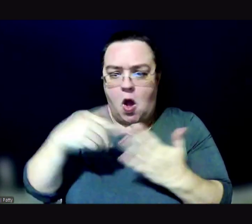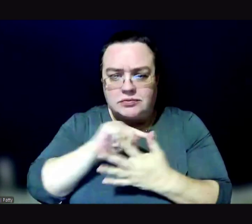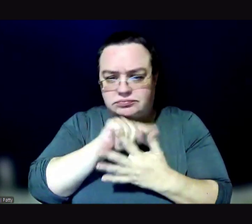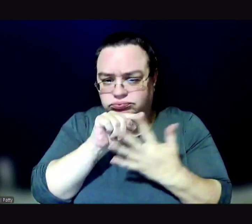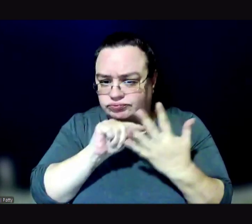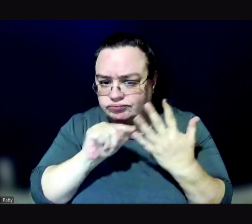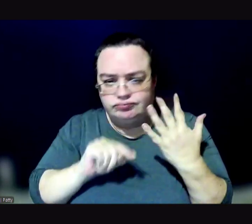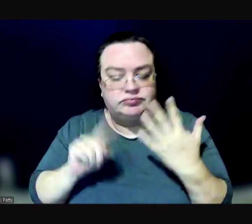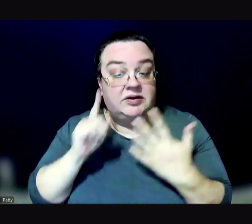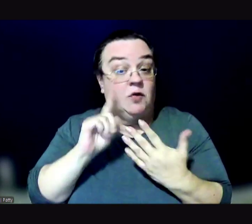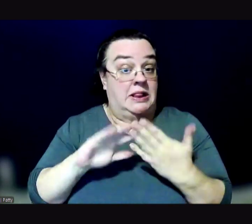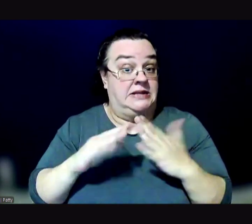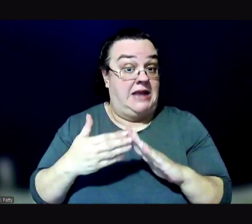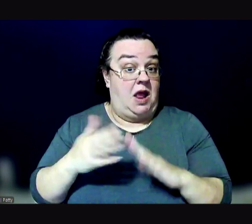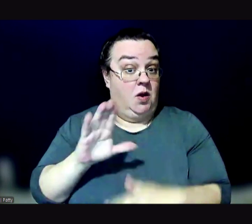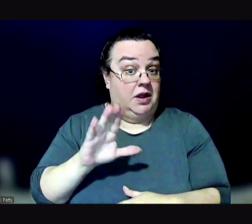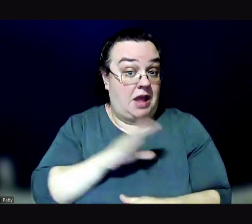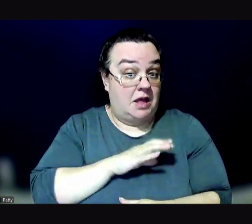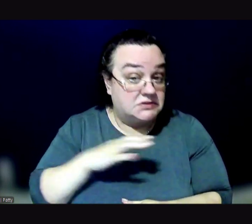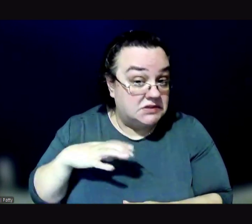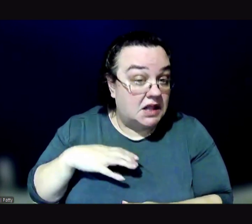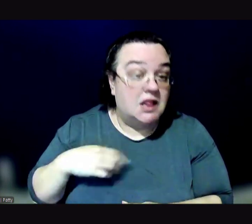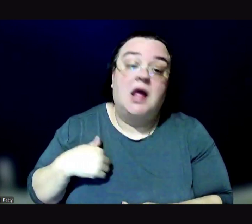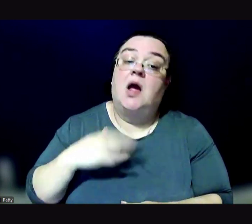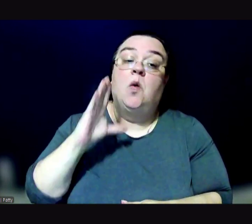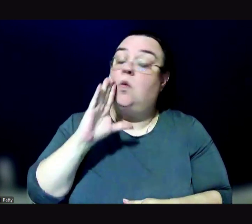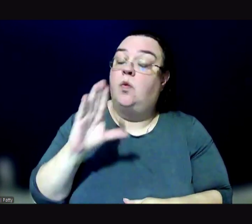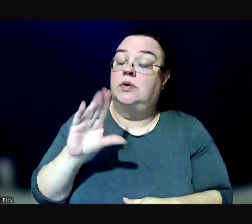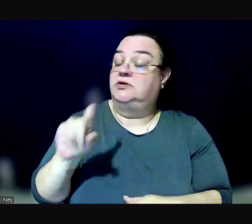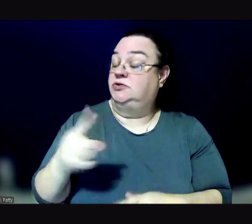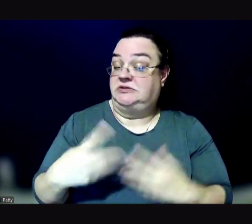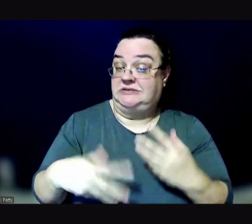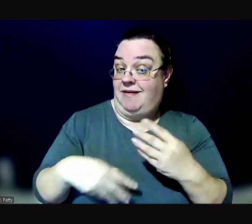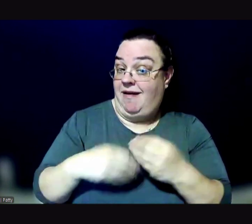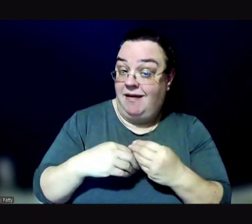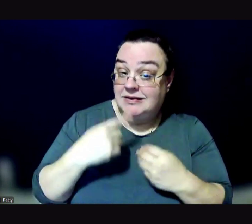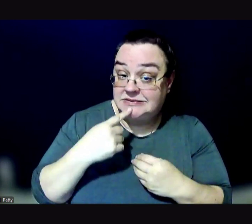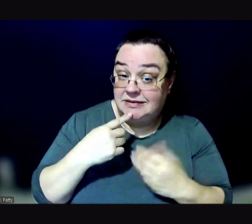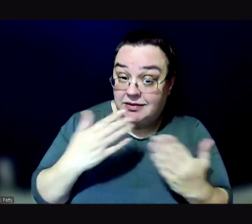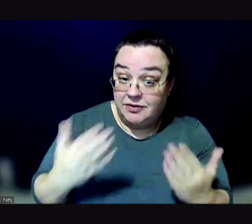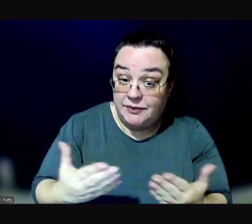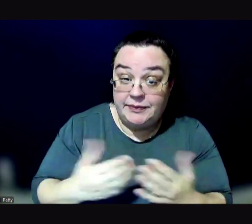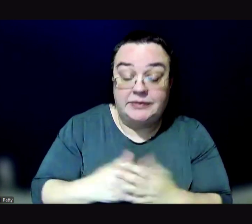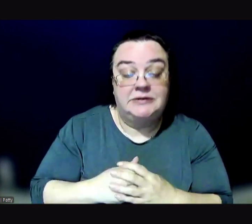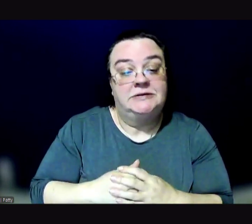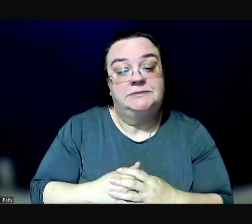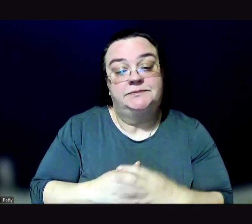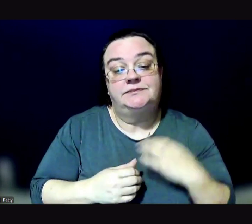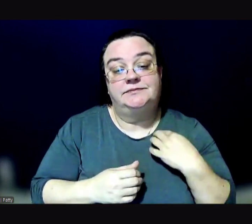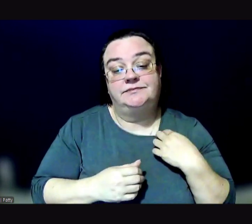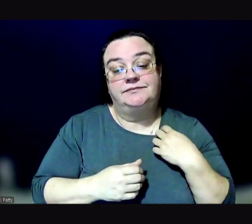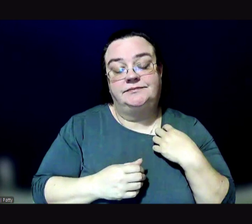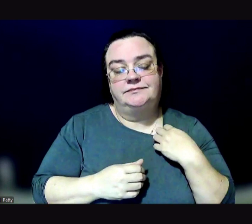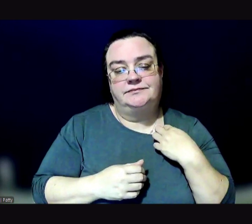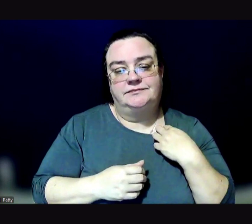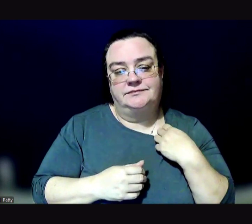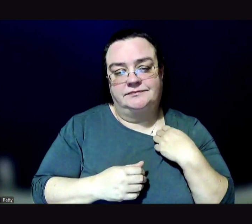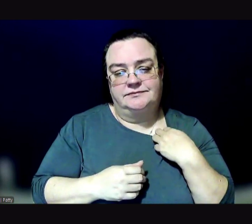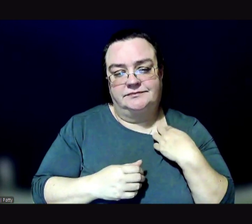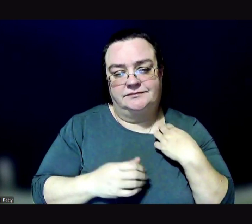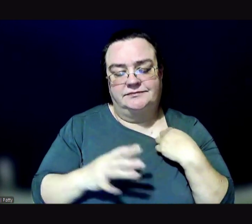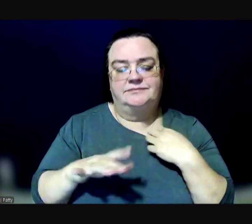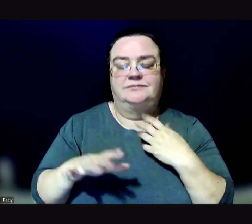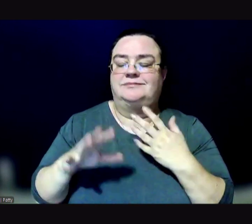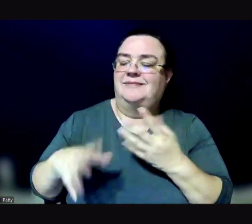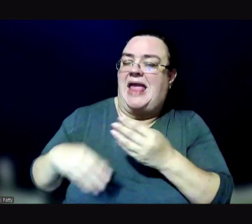council. And what I'm just going to say here is sort of picking up on something that Councilmember Fry